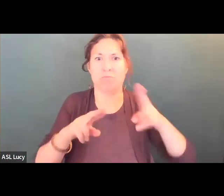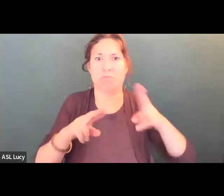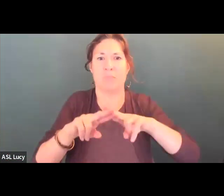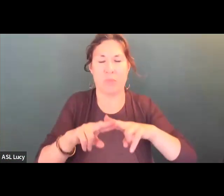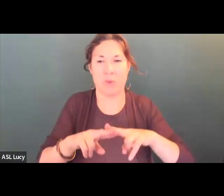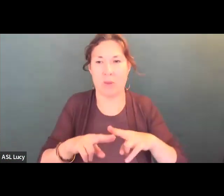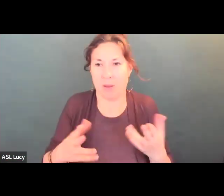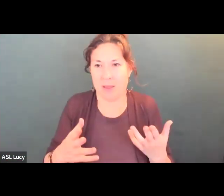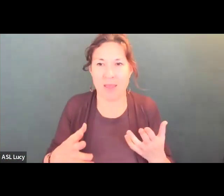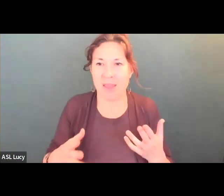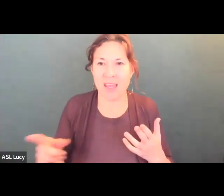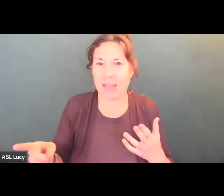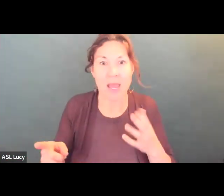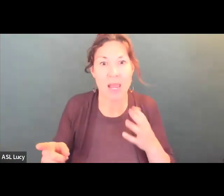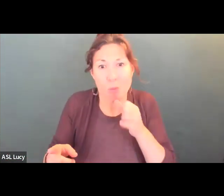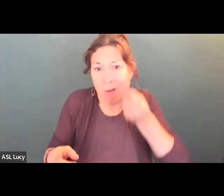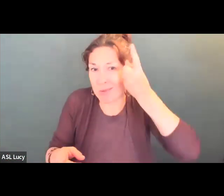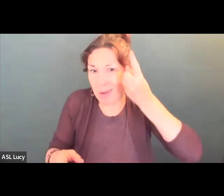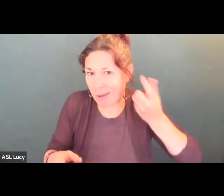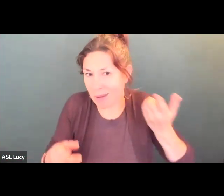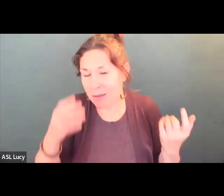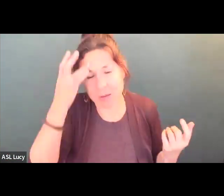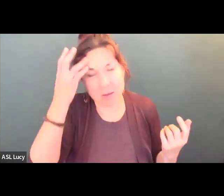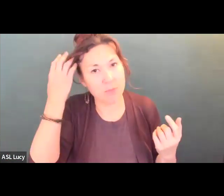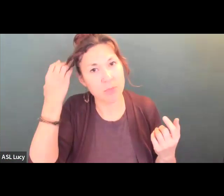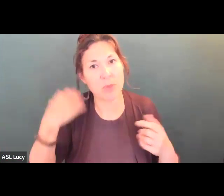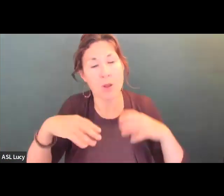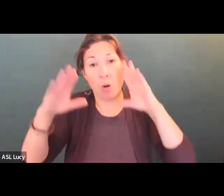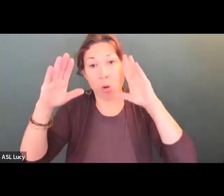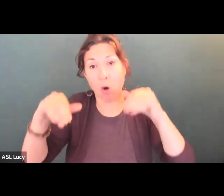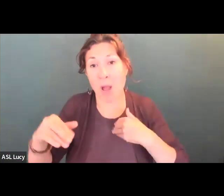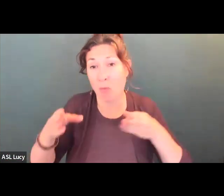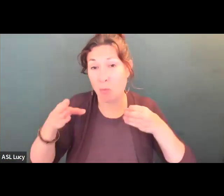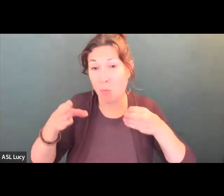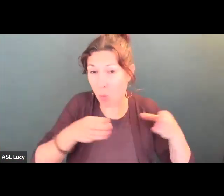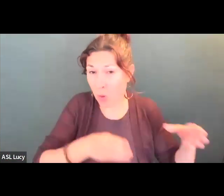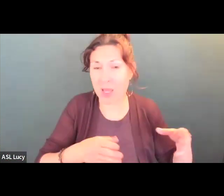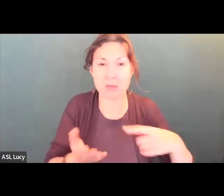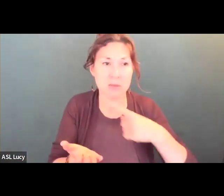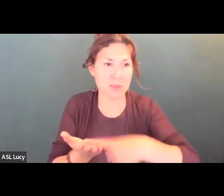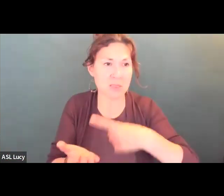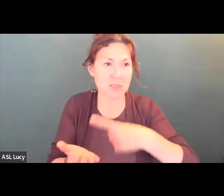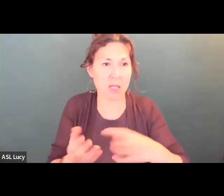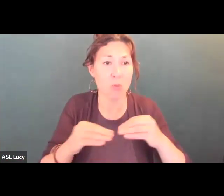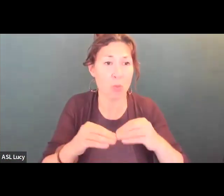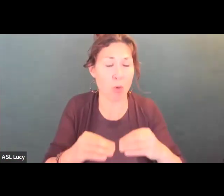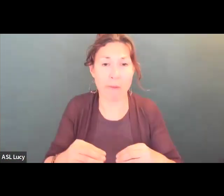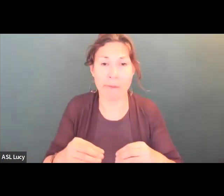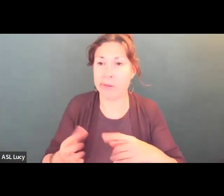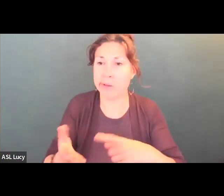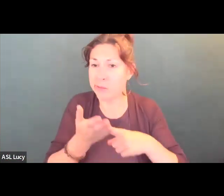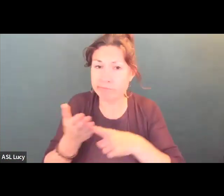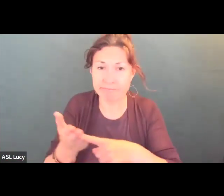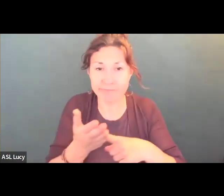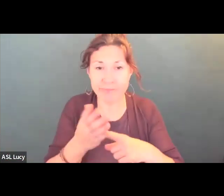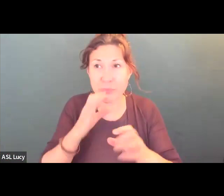can't control. So, but I know that, so I'm hoping that there are ways that we can continue to talk and to talk with parents too about